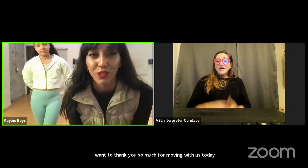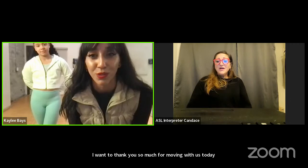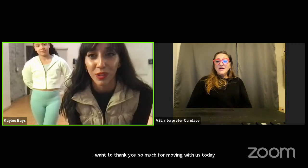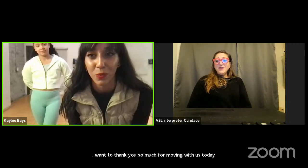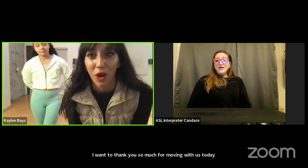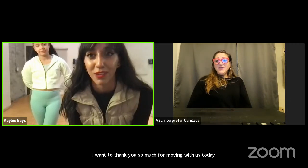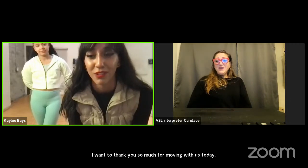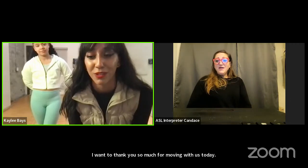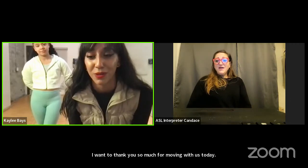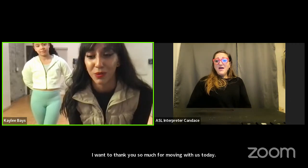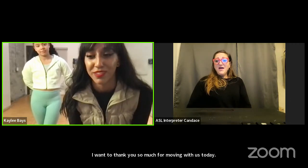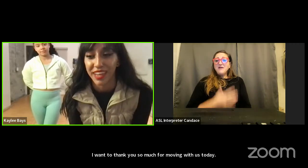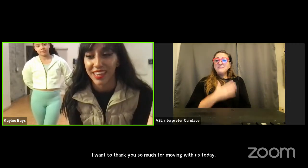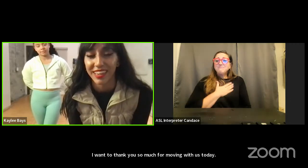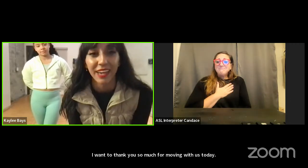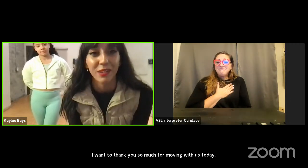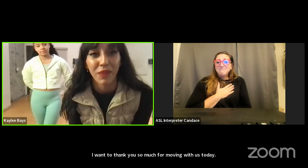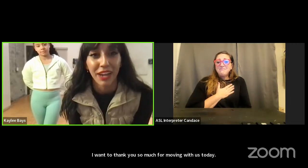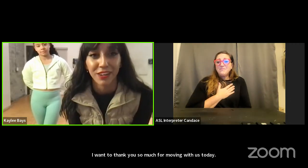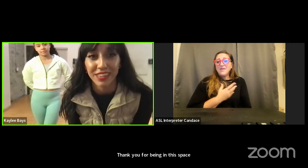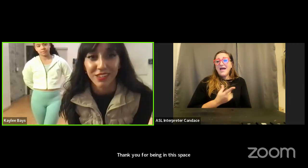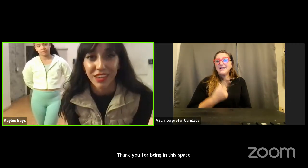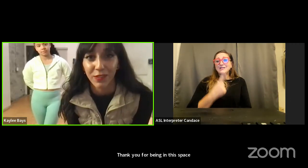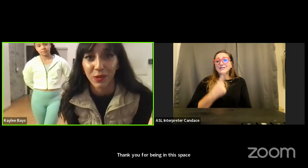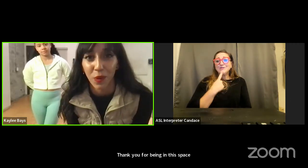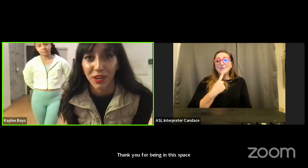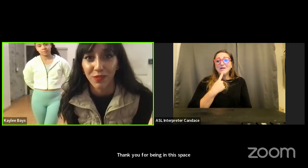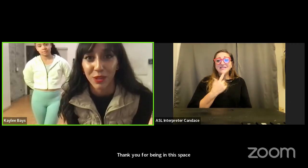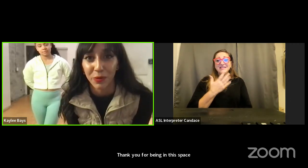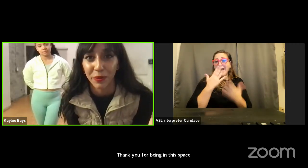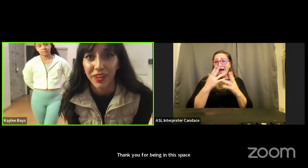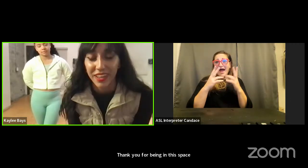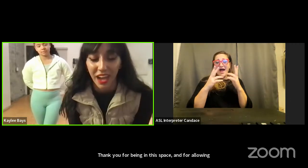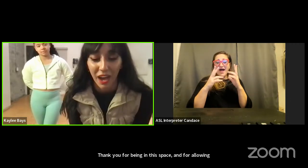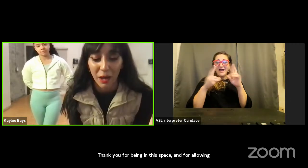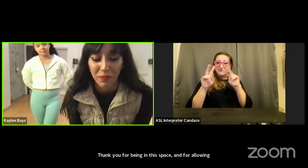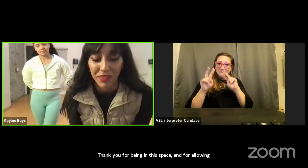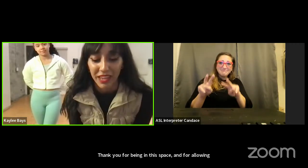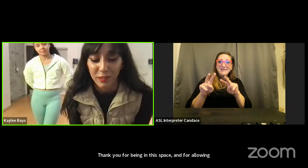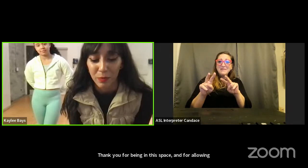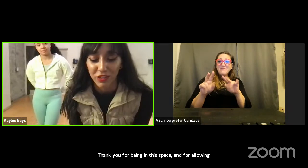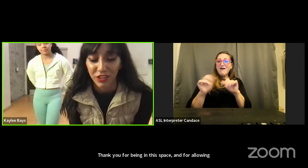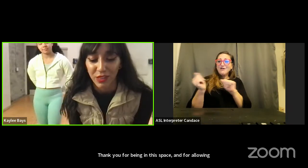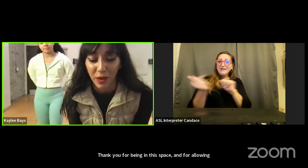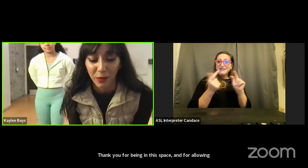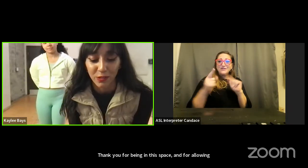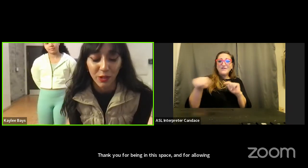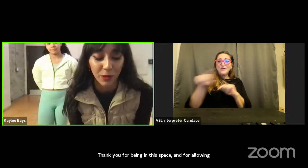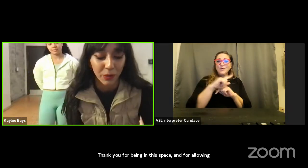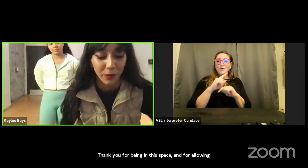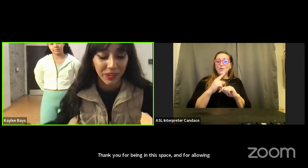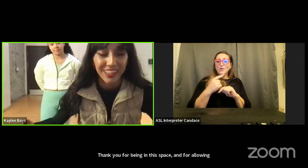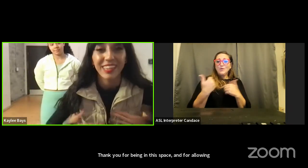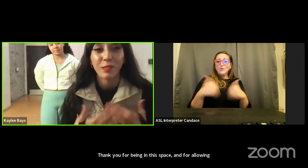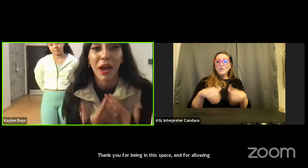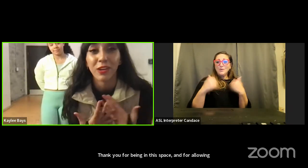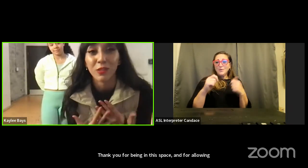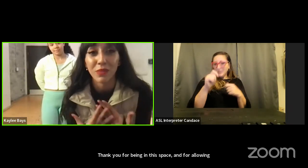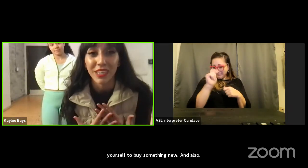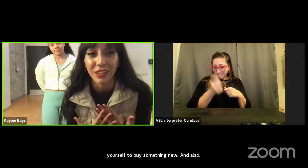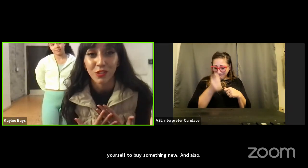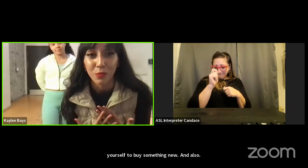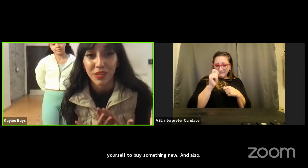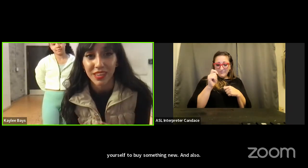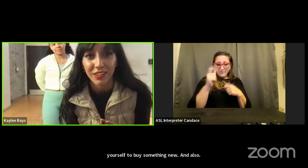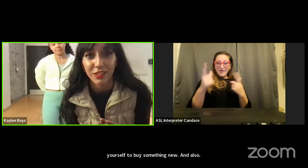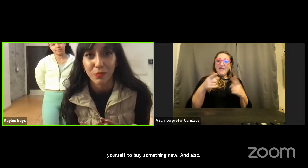just truly, truly want to say that I admire each and every one of you especially those who inspired